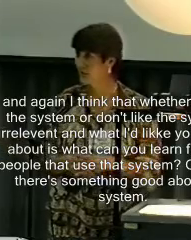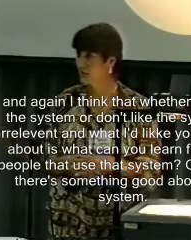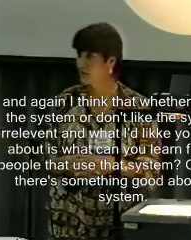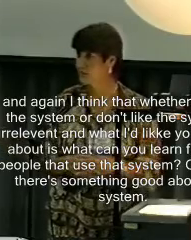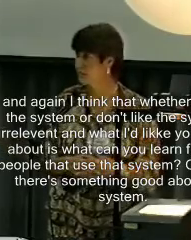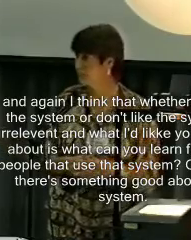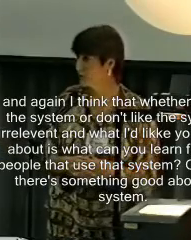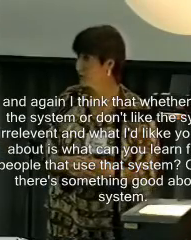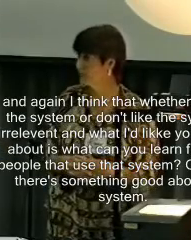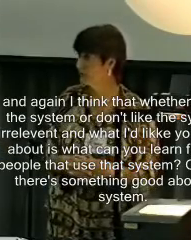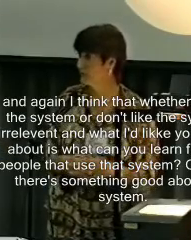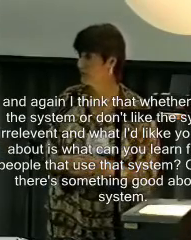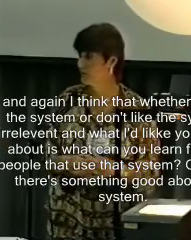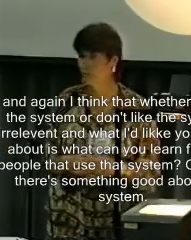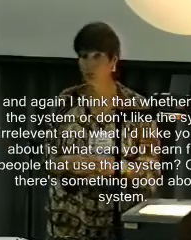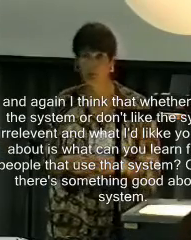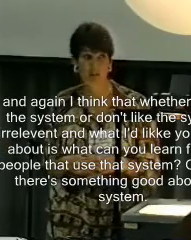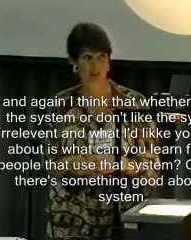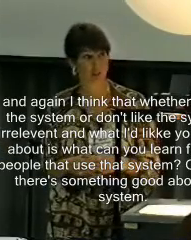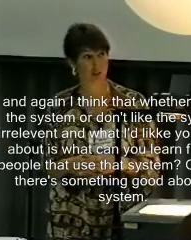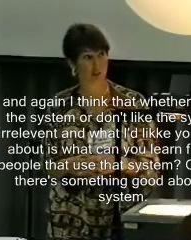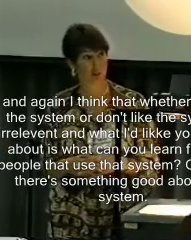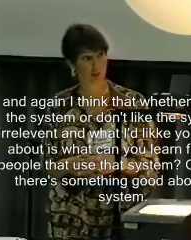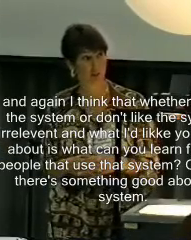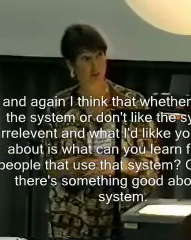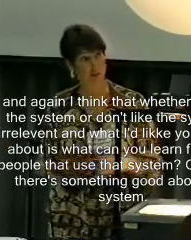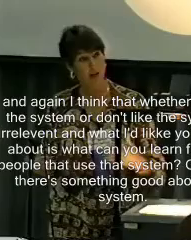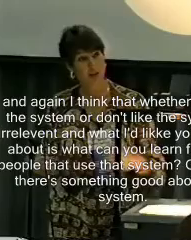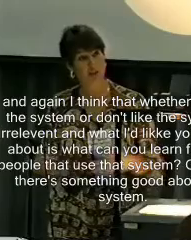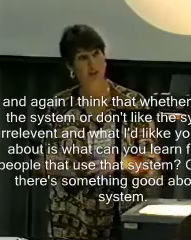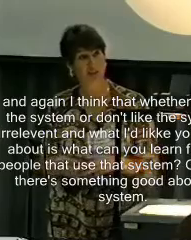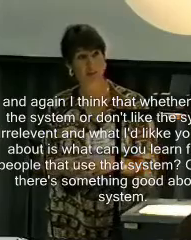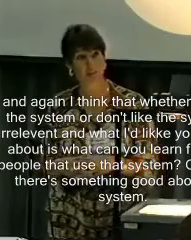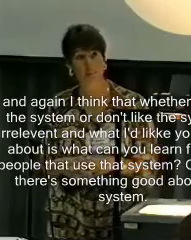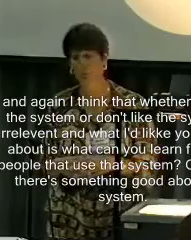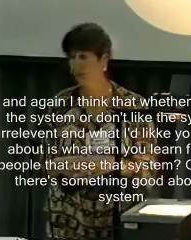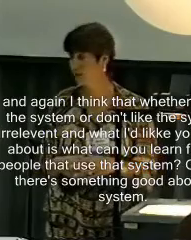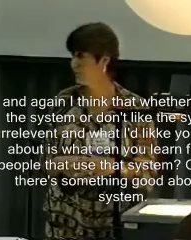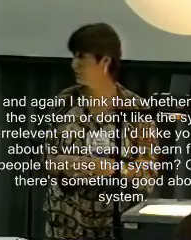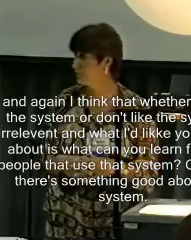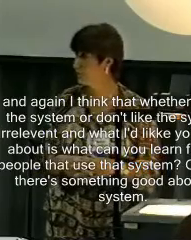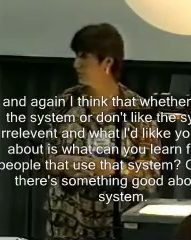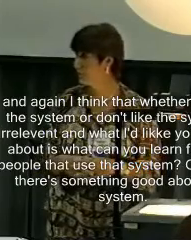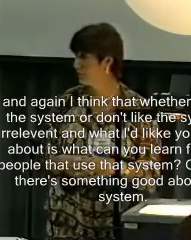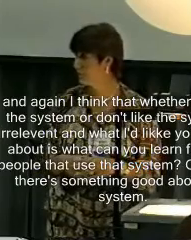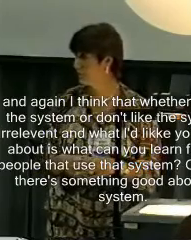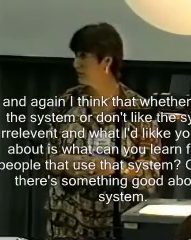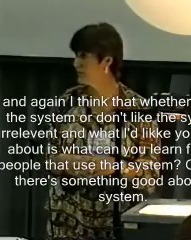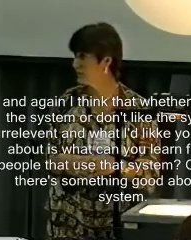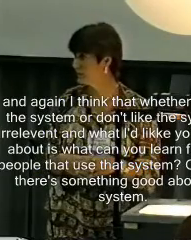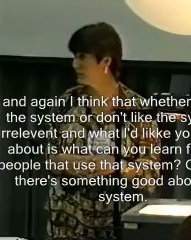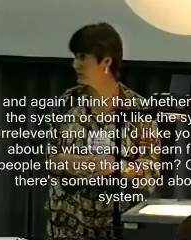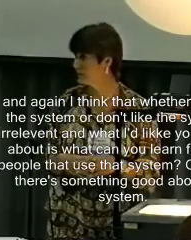the system or don't like the system is irrelevant. And what I'd like you to think about is, what can you learn from the people that use that